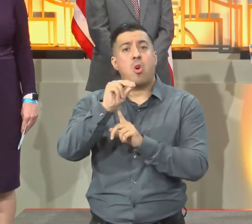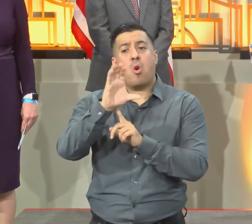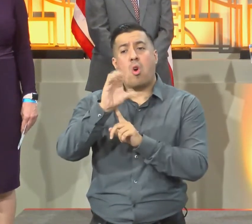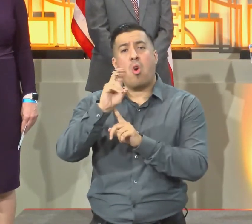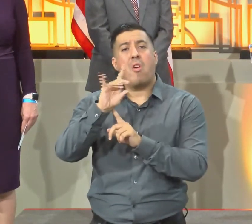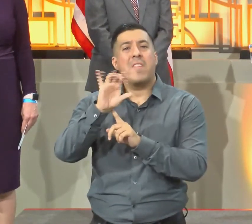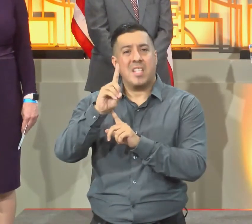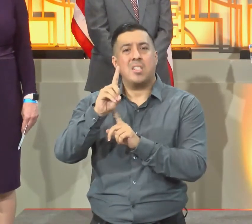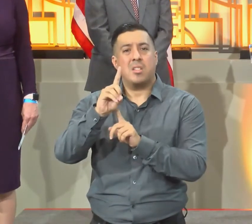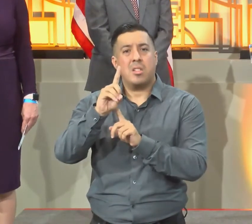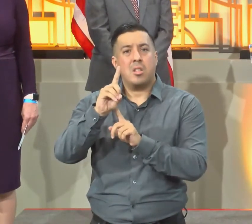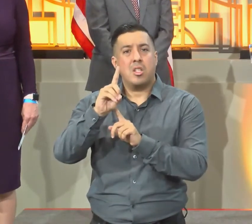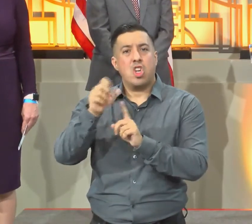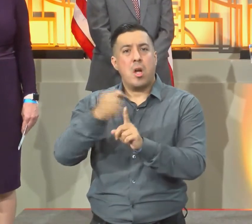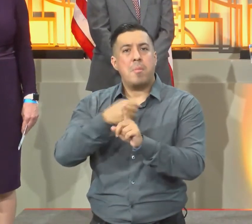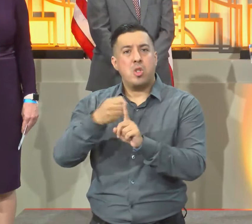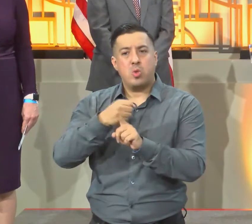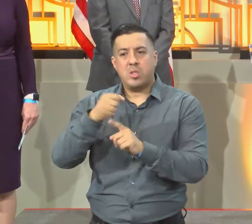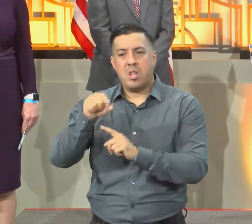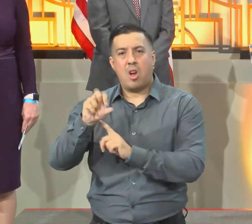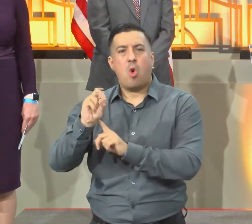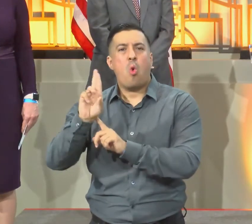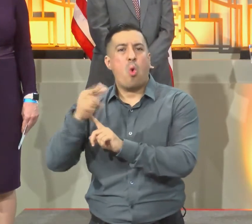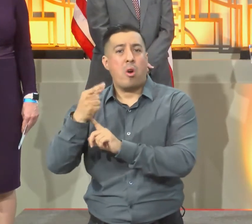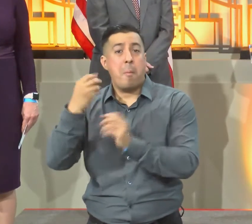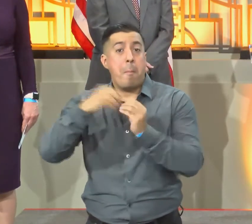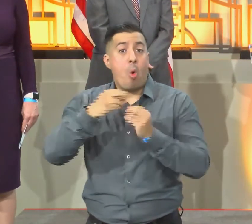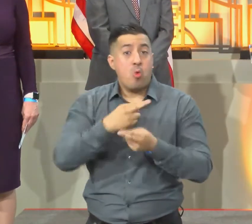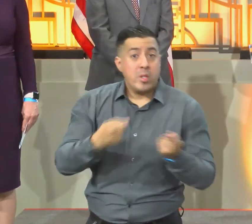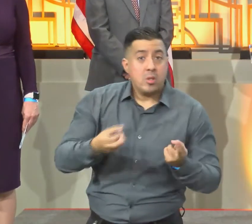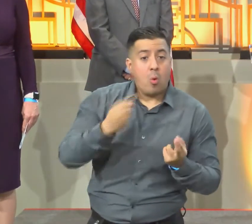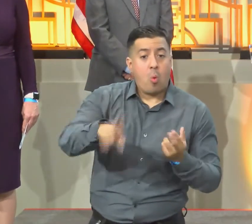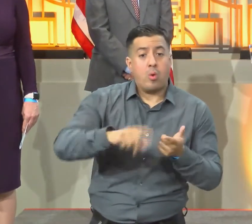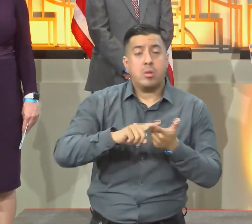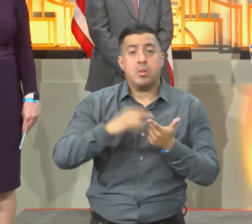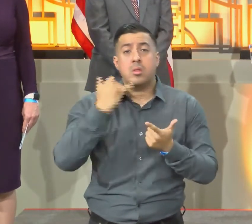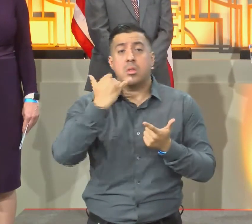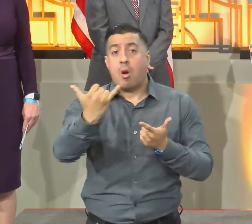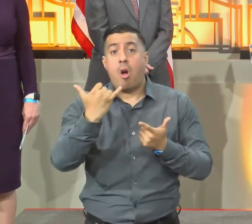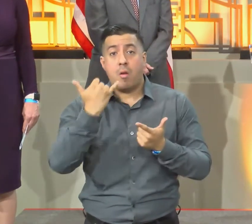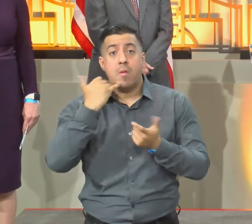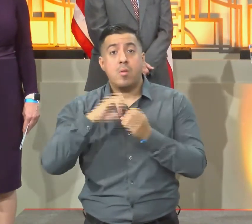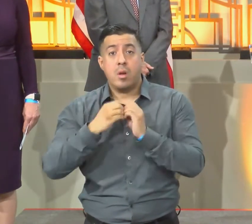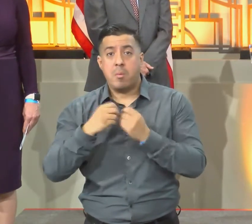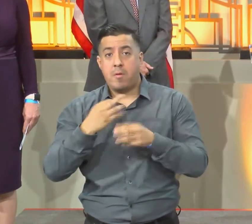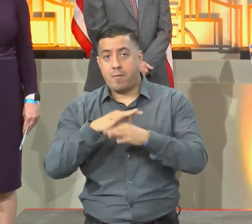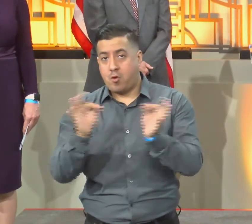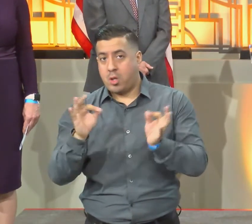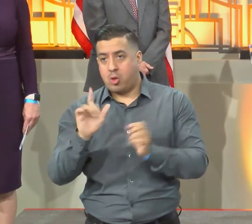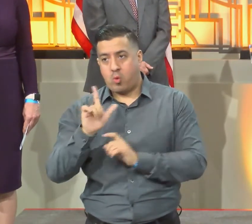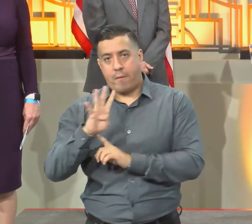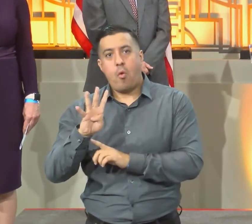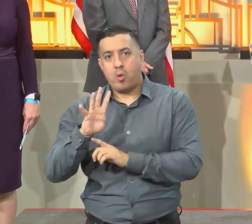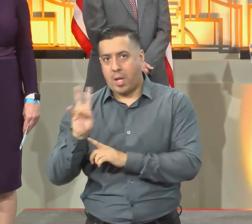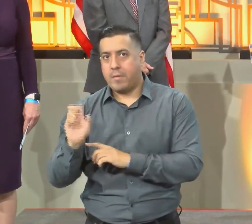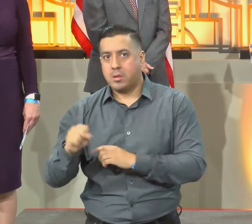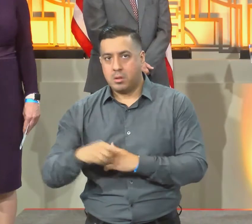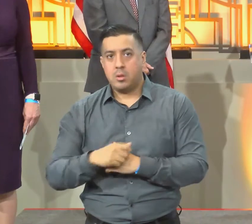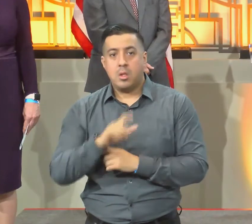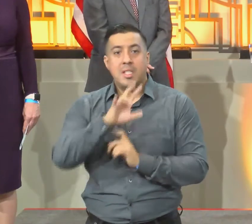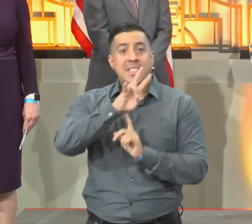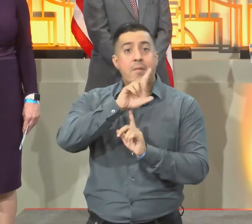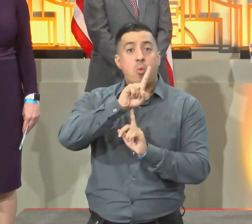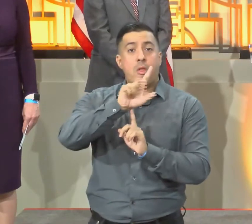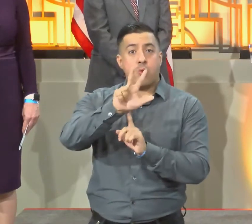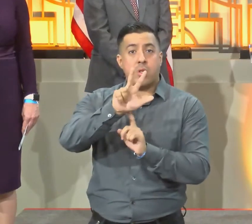nocovidabuse.org for additional resources, or you can call the hotline. It is free and 24/7. It's